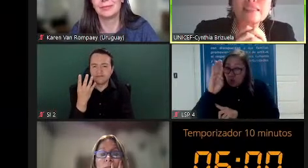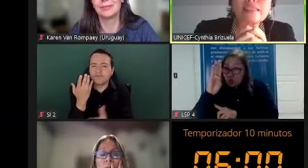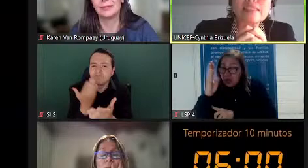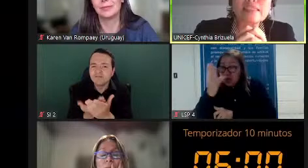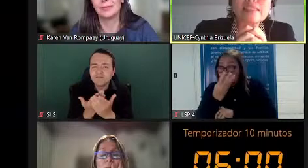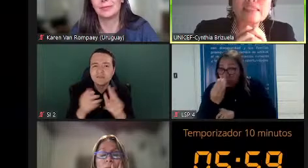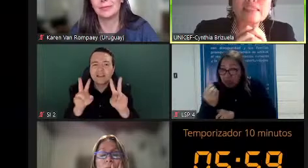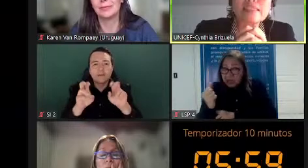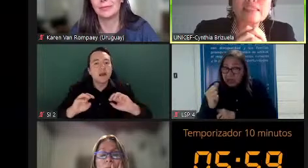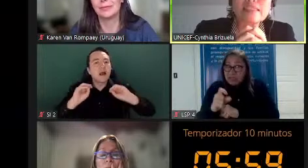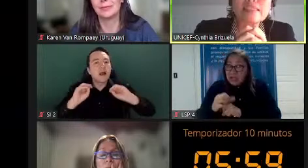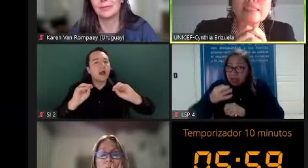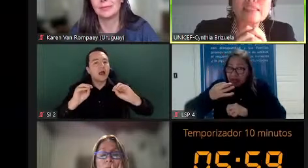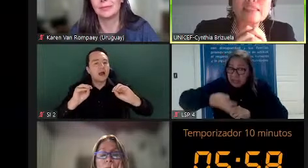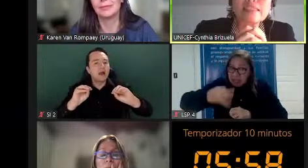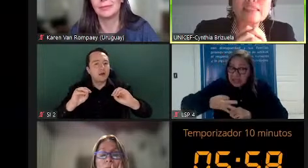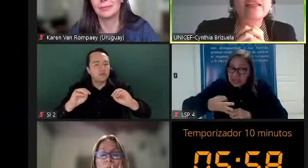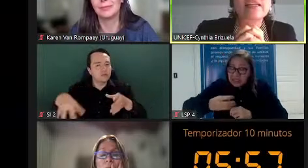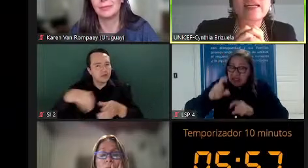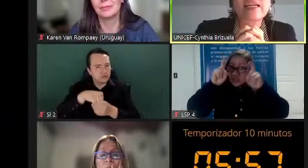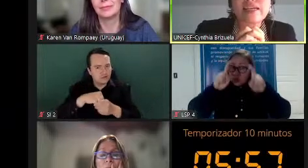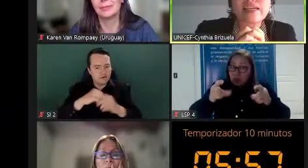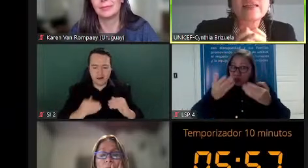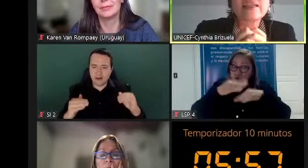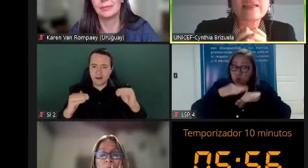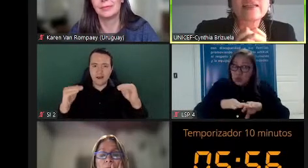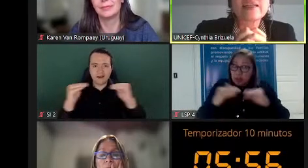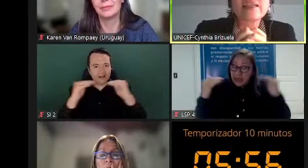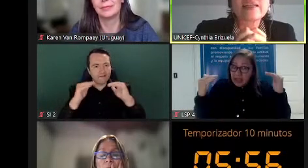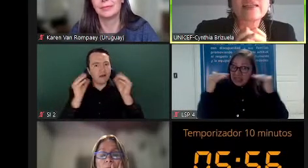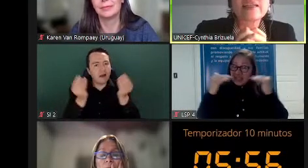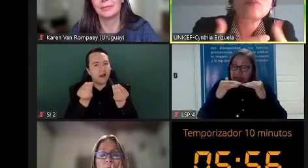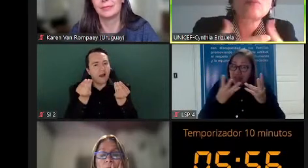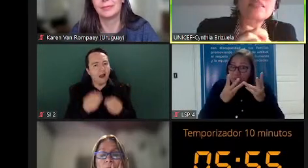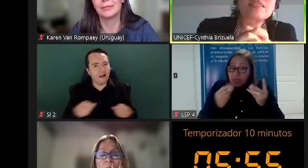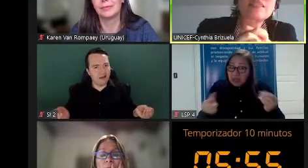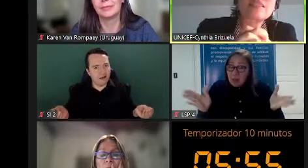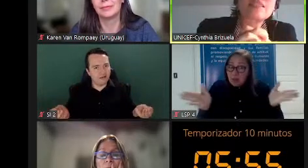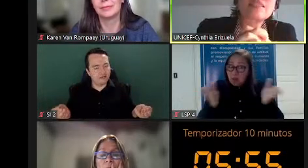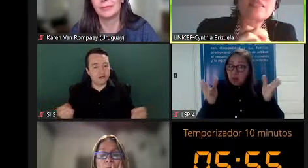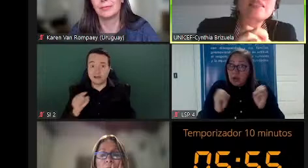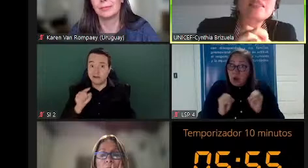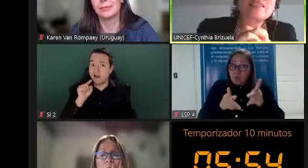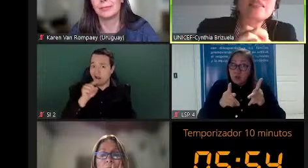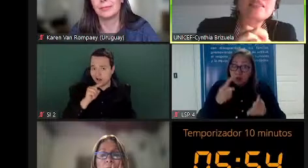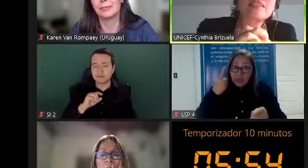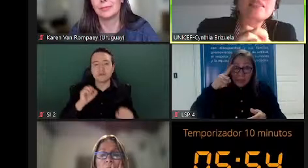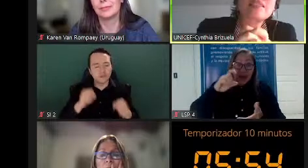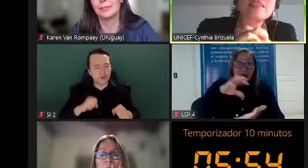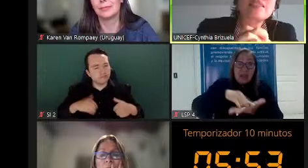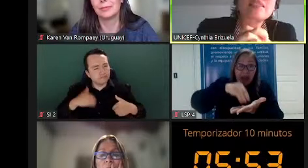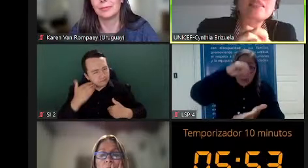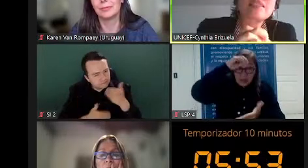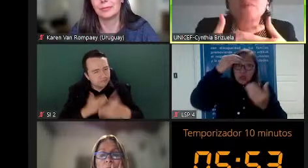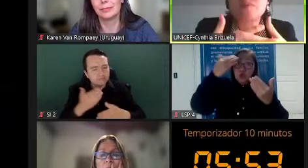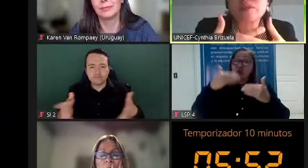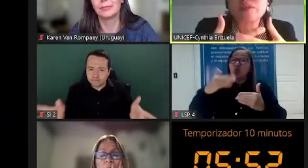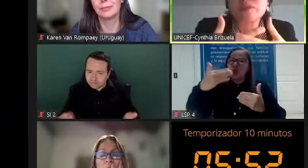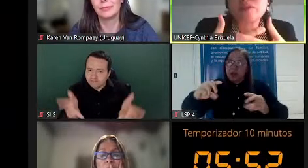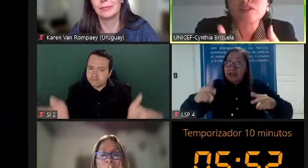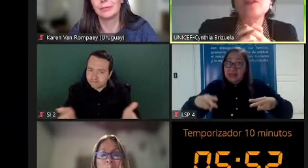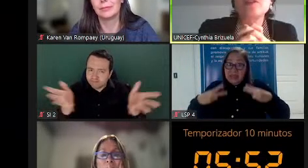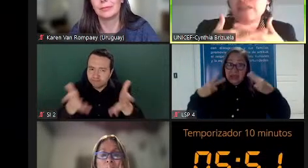warranty and inclusive education which is equal and high quality and promoting learning